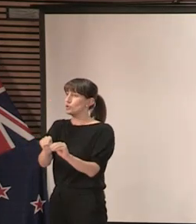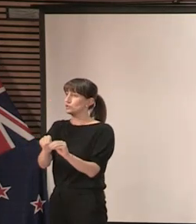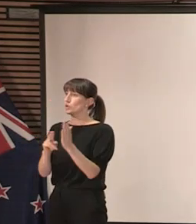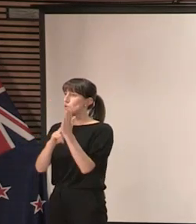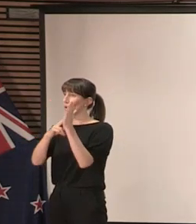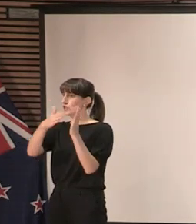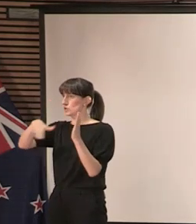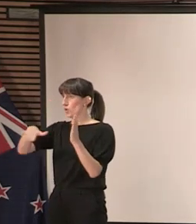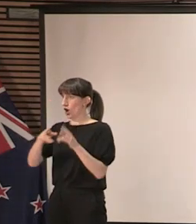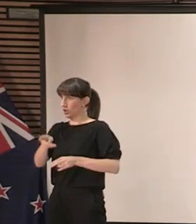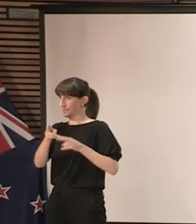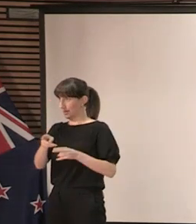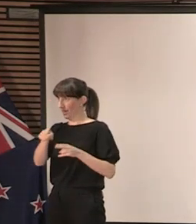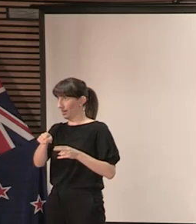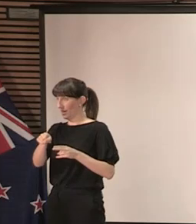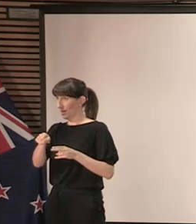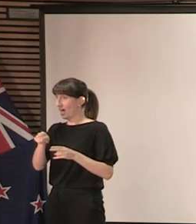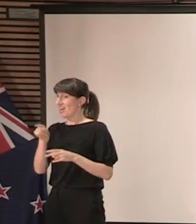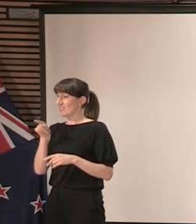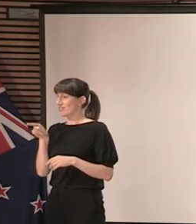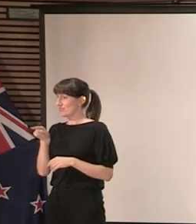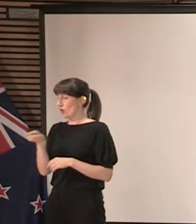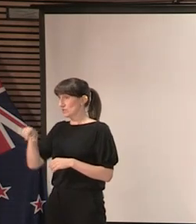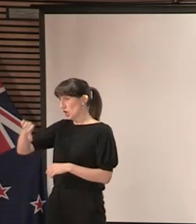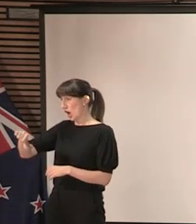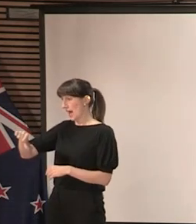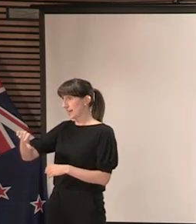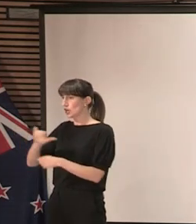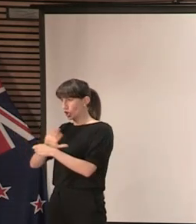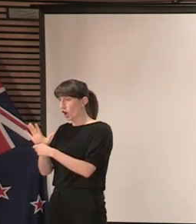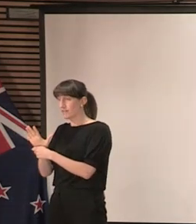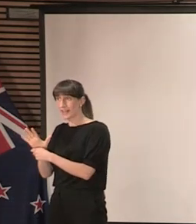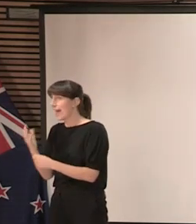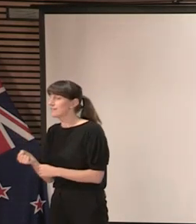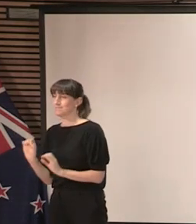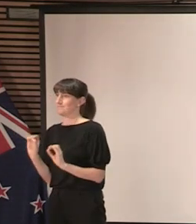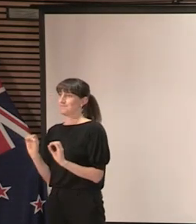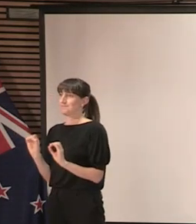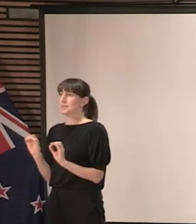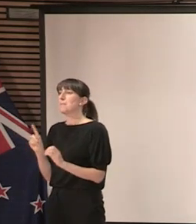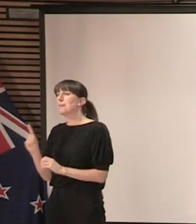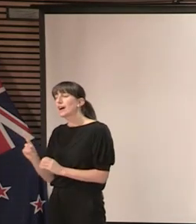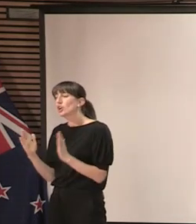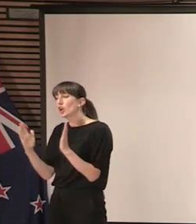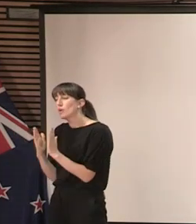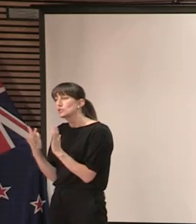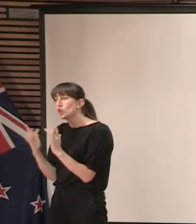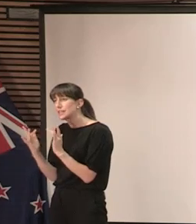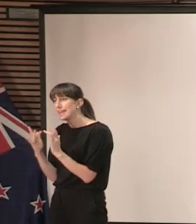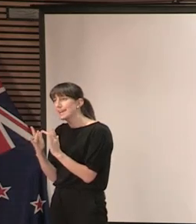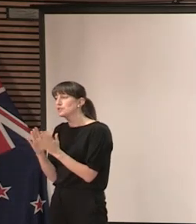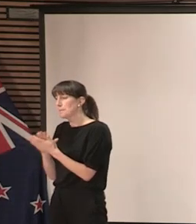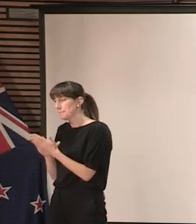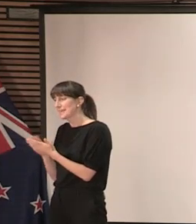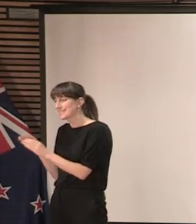not COVID-19 positive, but are considered close contacts, so are being monitored as well as receiving the usual care they